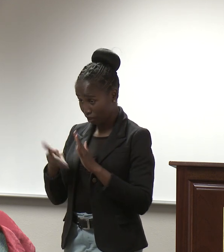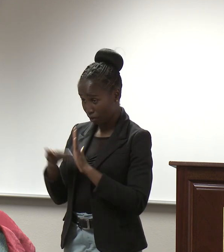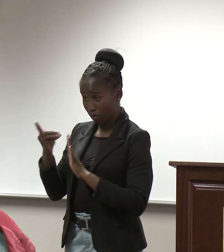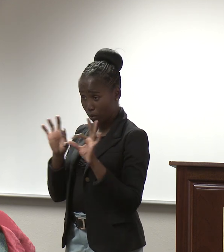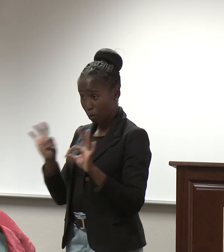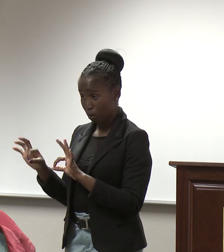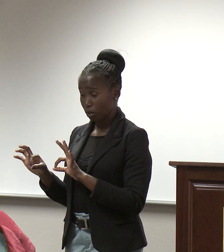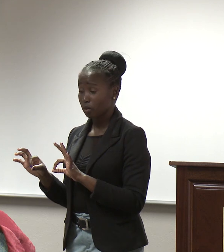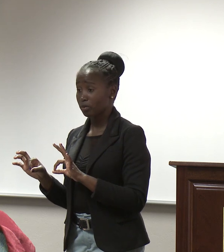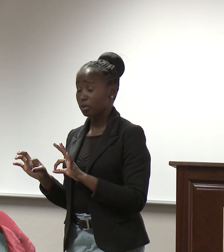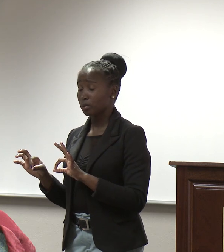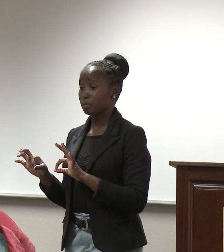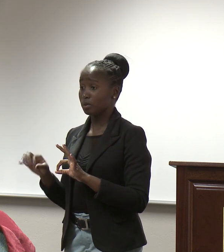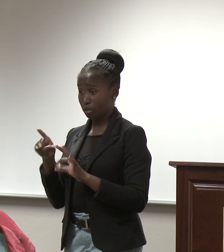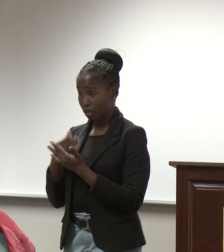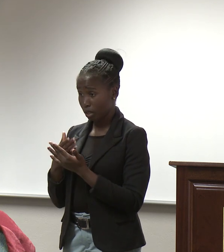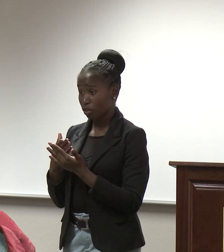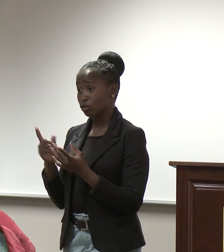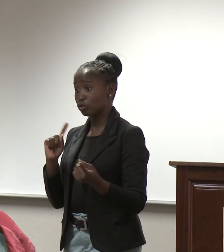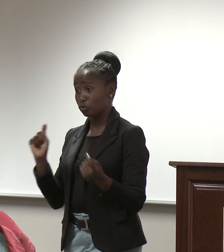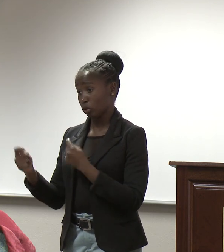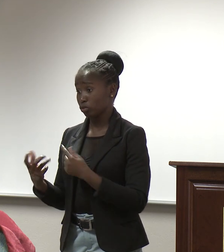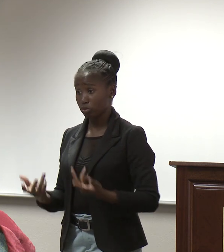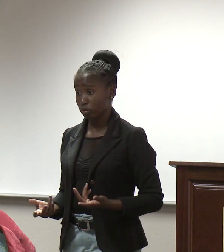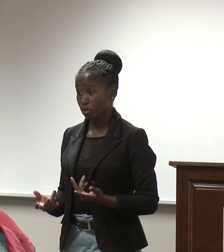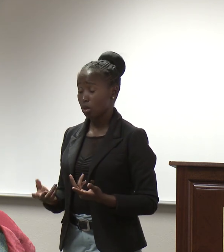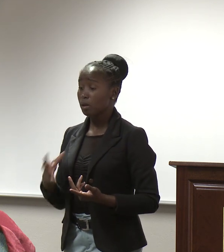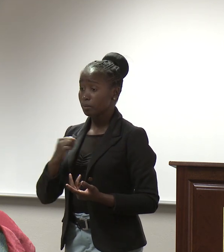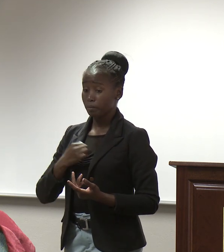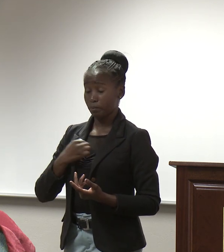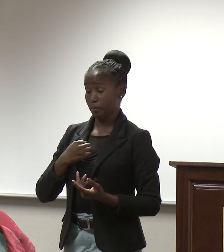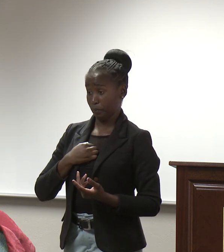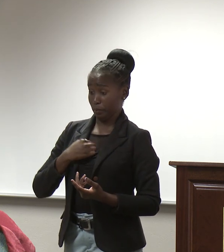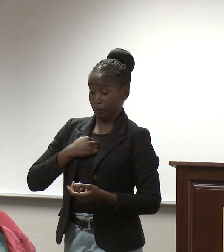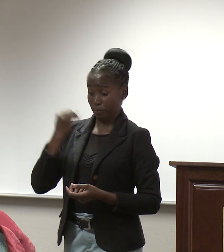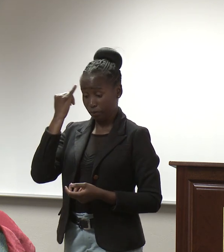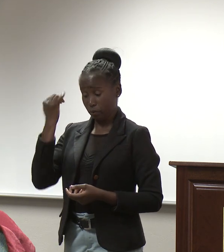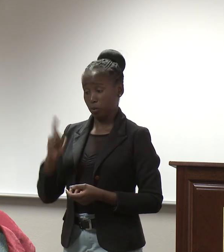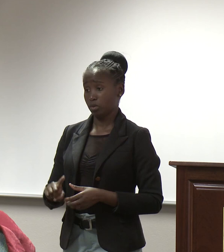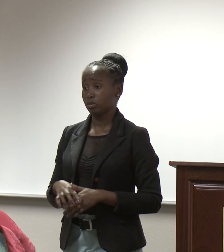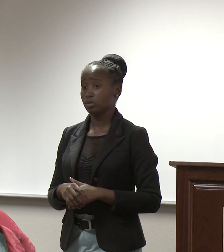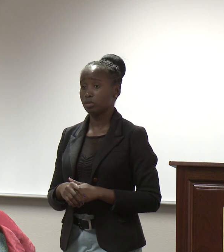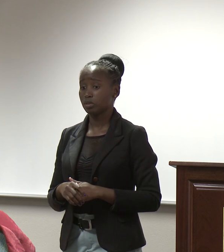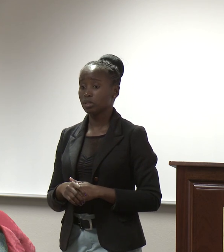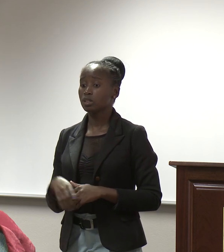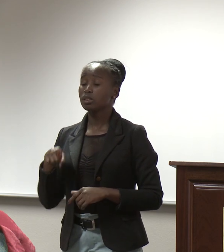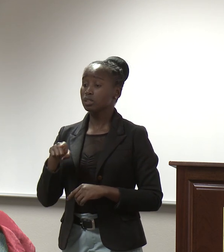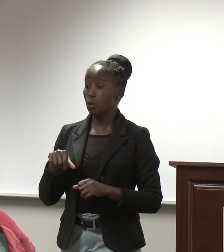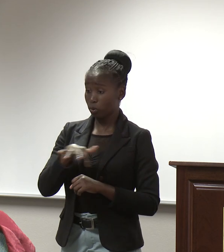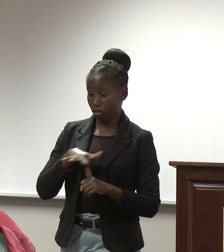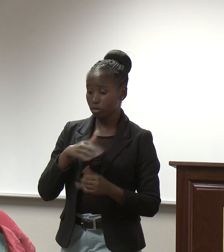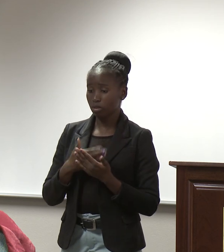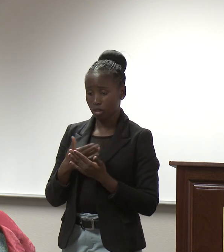university. As it is, we have to change it. Well, my idea is that The conditions are an epistemic